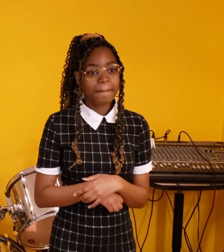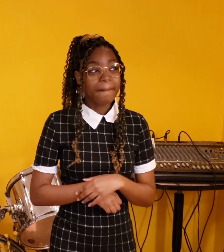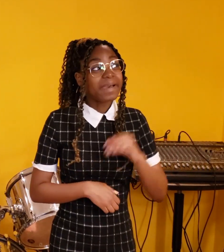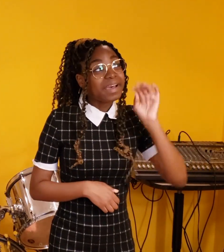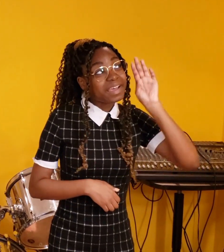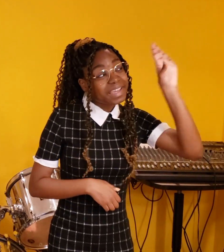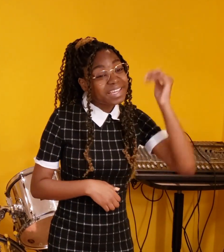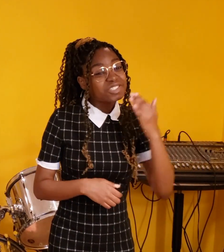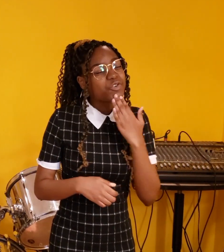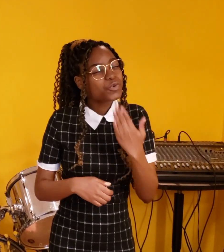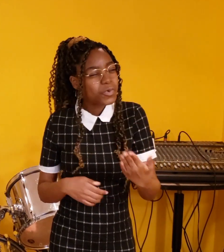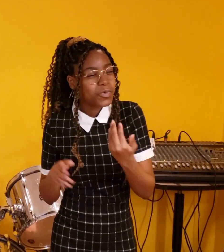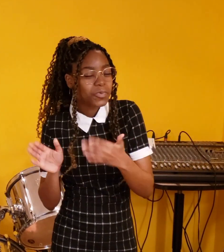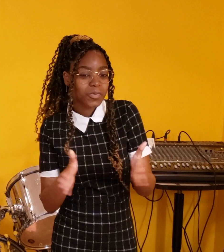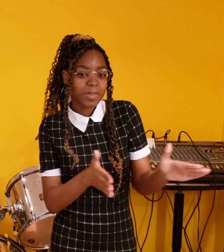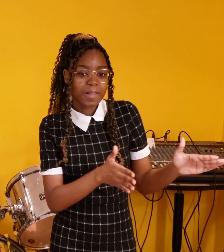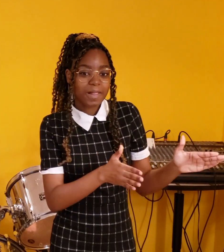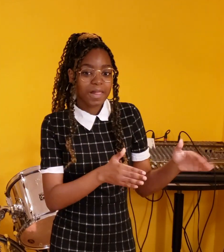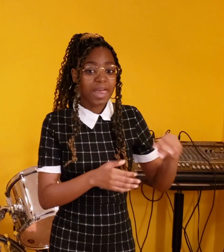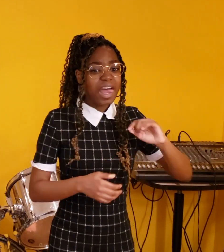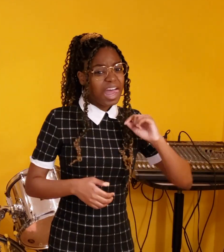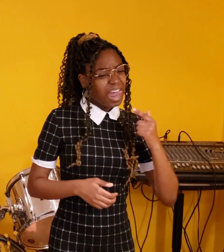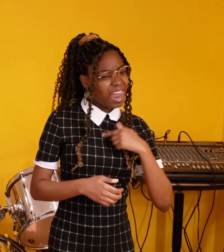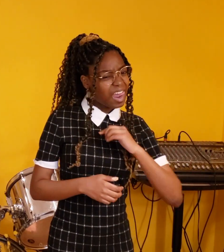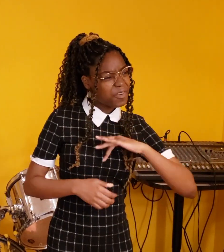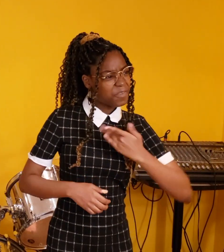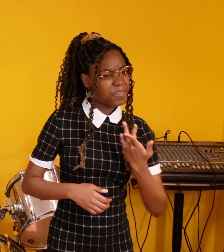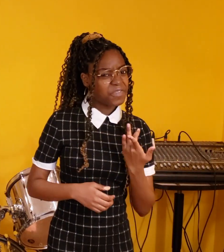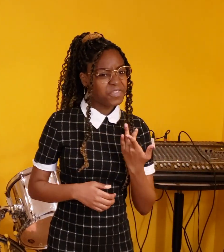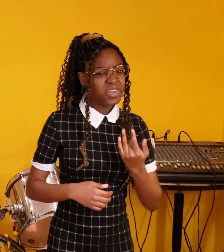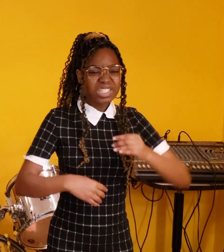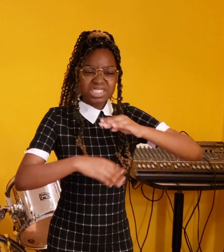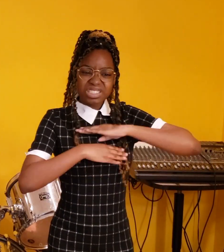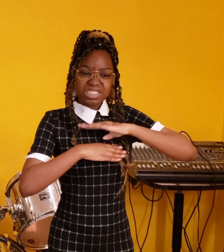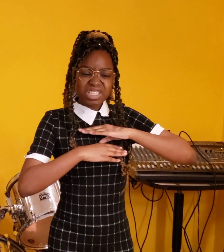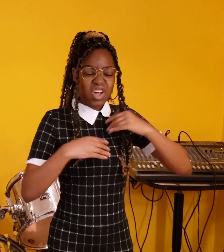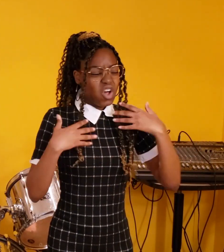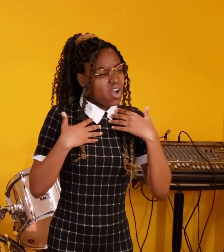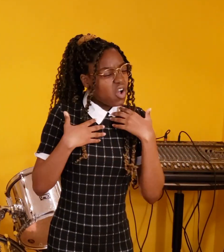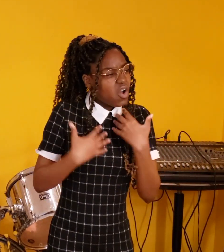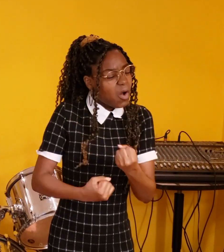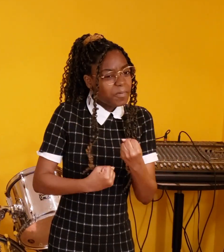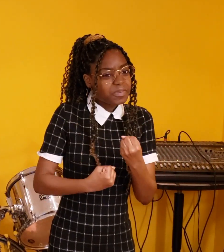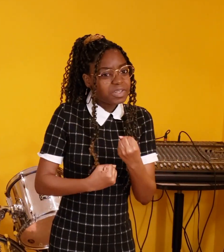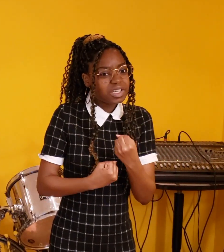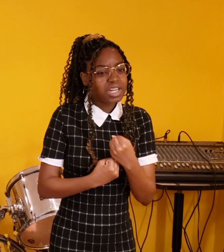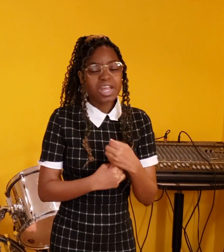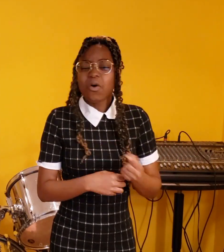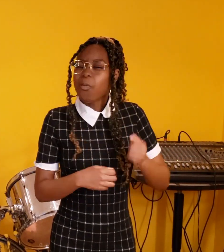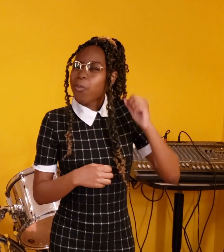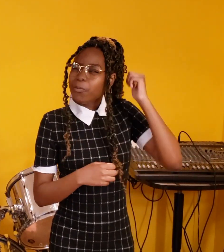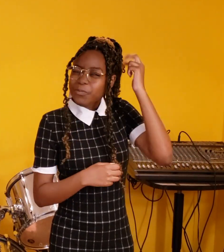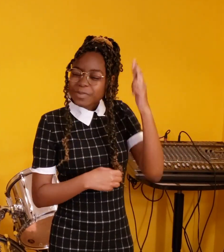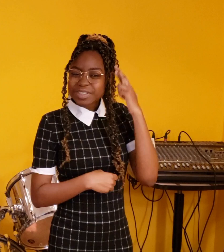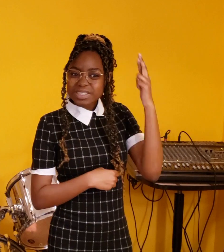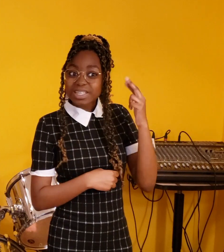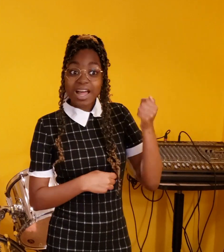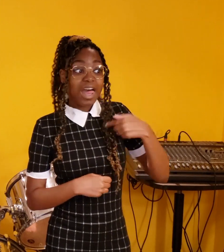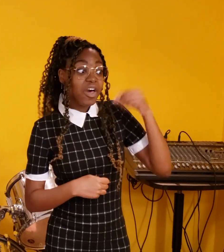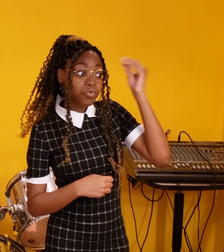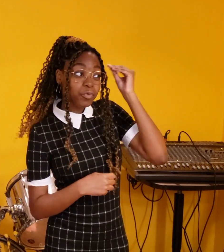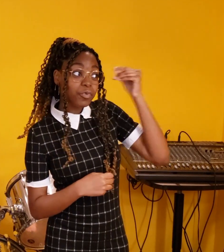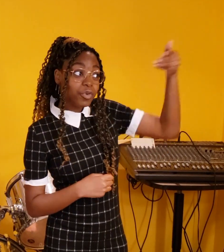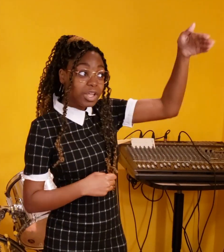safe. I feel protected. I feel sufficient. I feel full. I'm very confident. Why? Because I know that God had me in